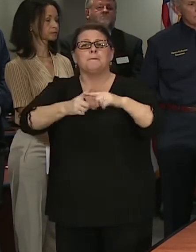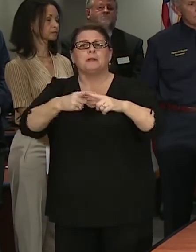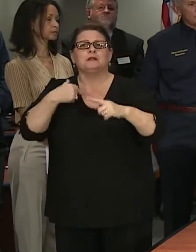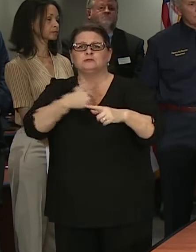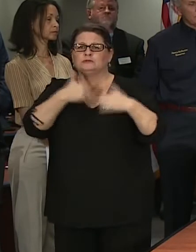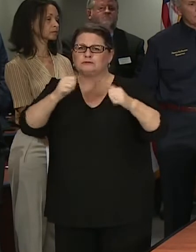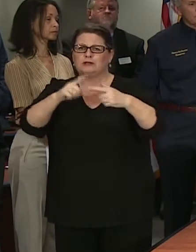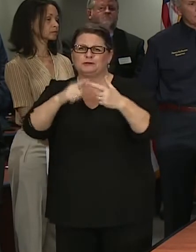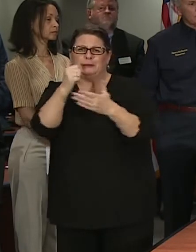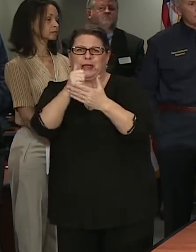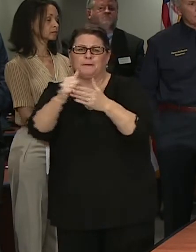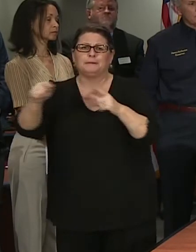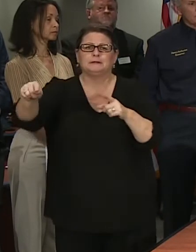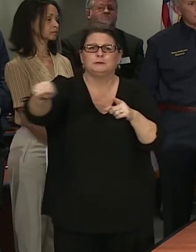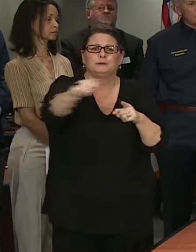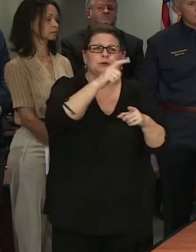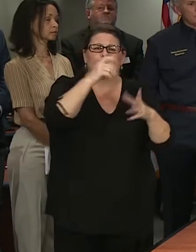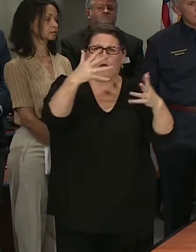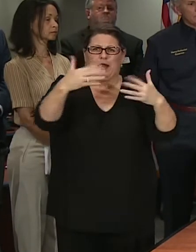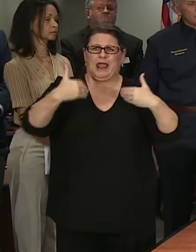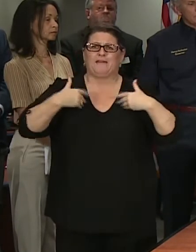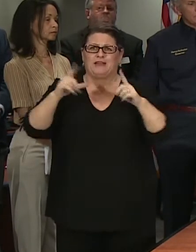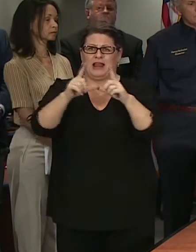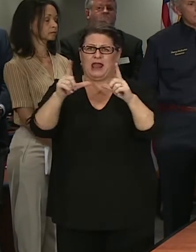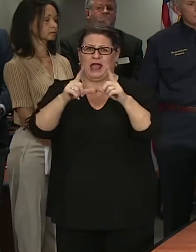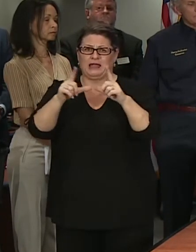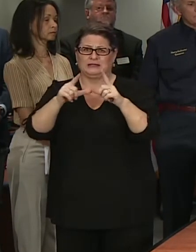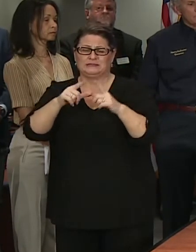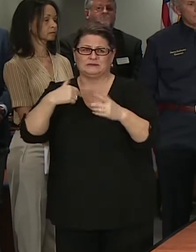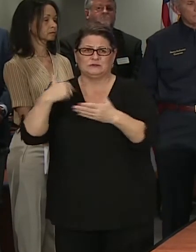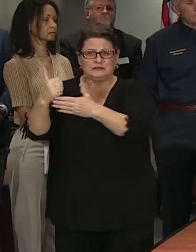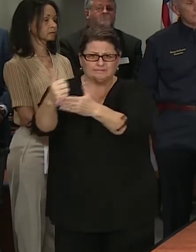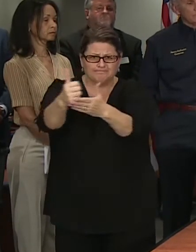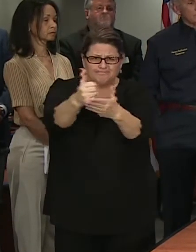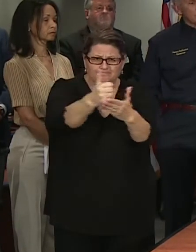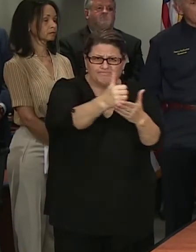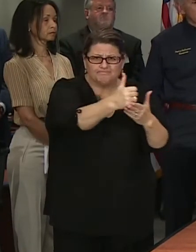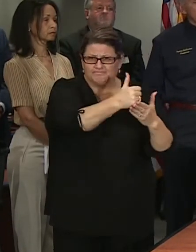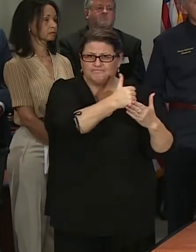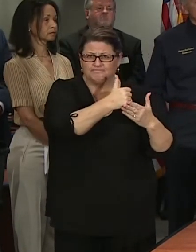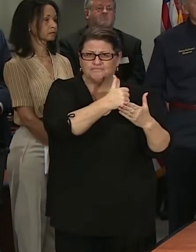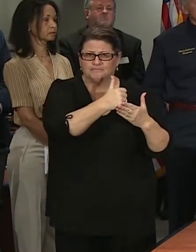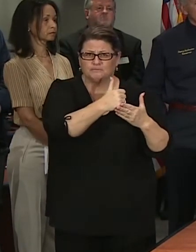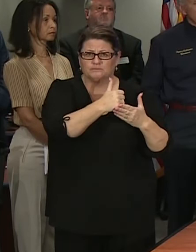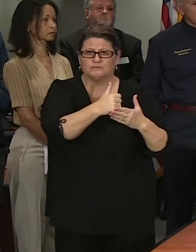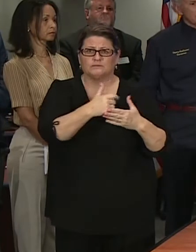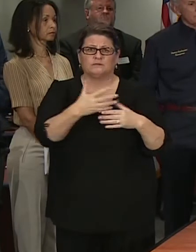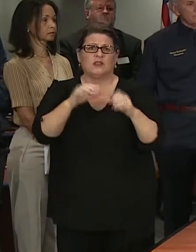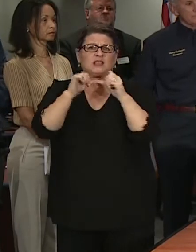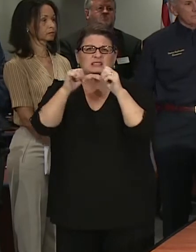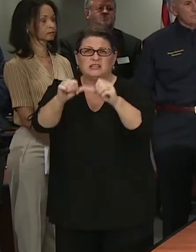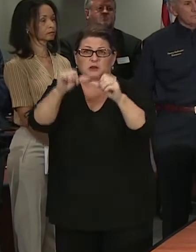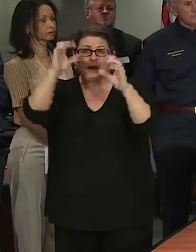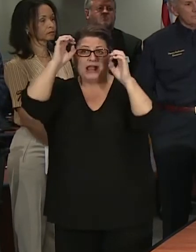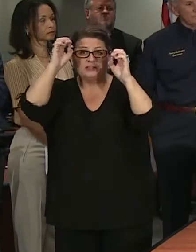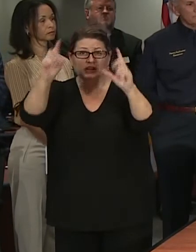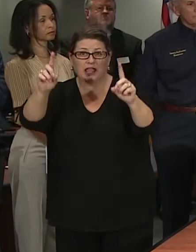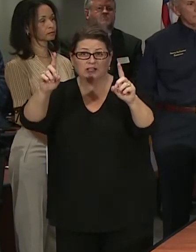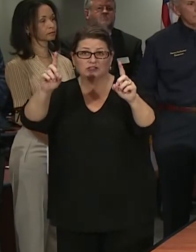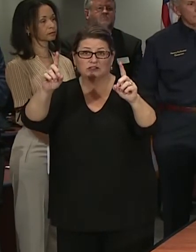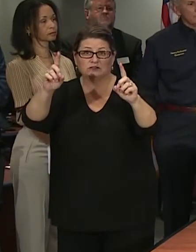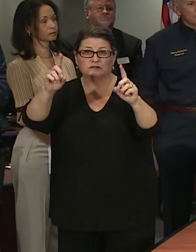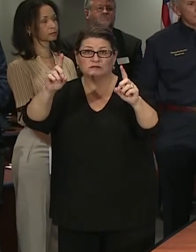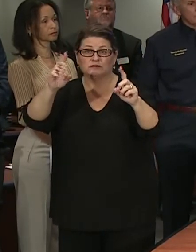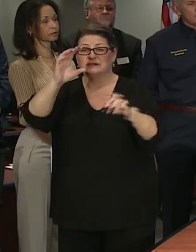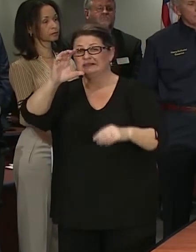that are out there on the front line to help us combat this virus. Many continuing education requirements required by